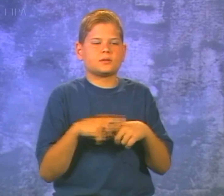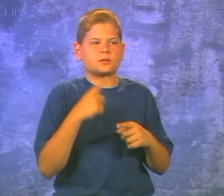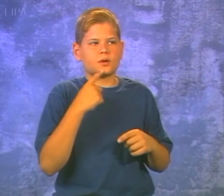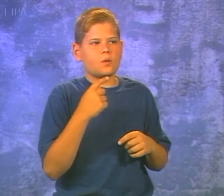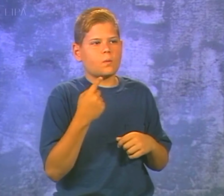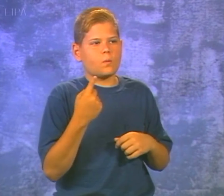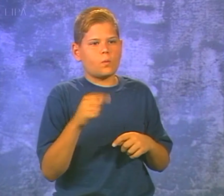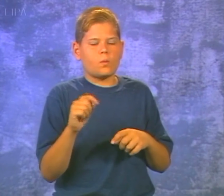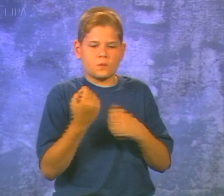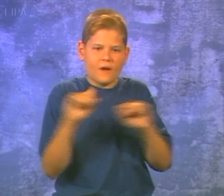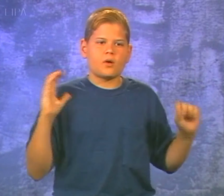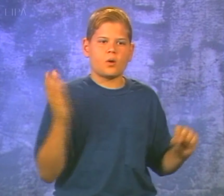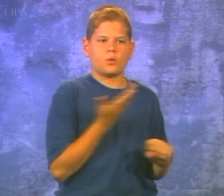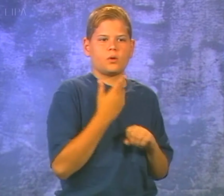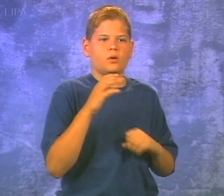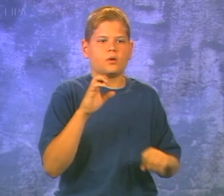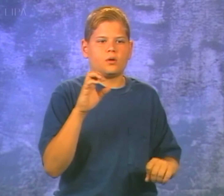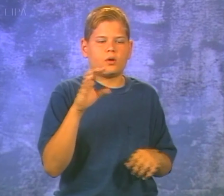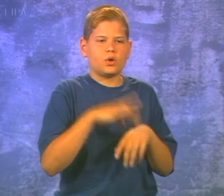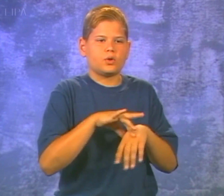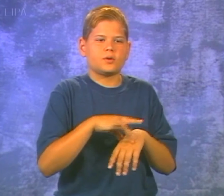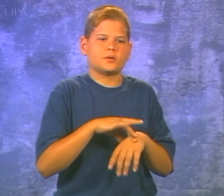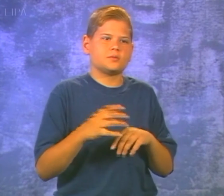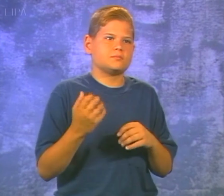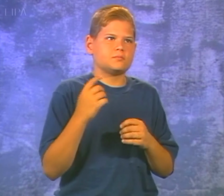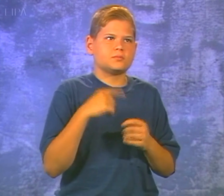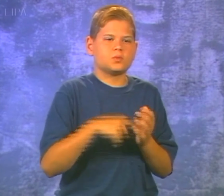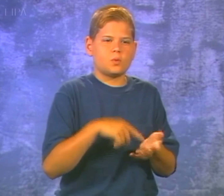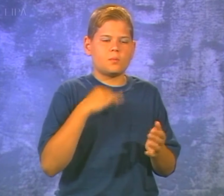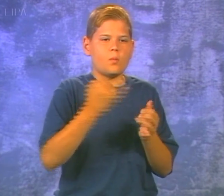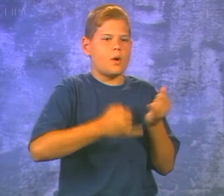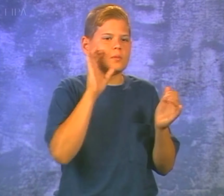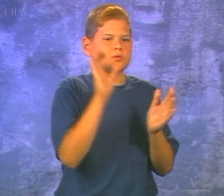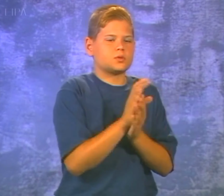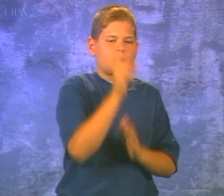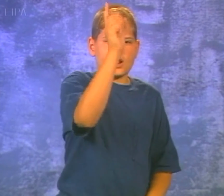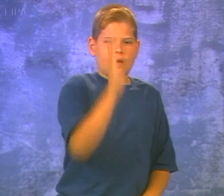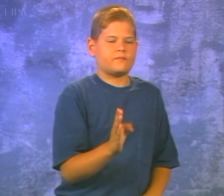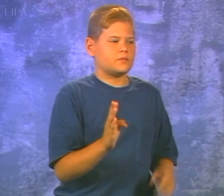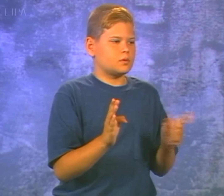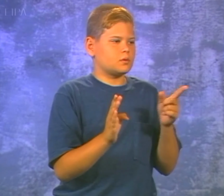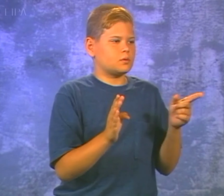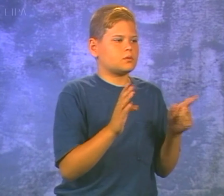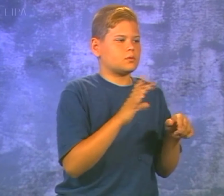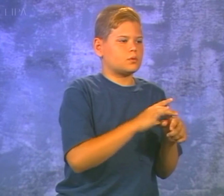Yeah, my class, we made a poster talking about freeing our earth.